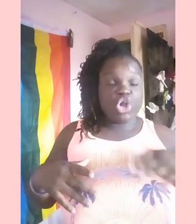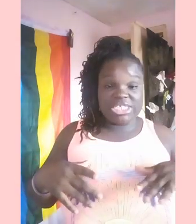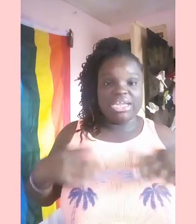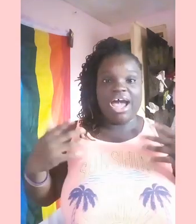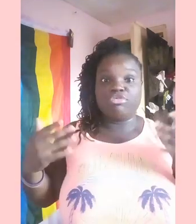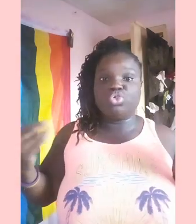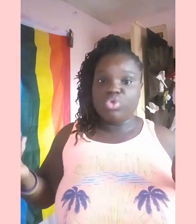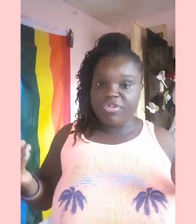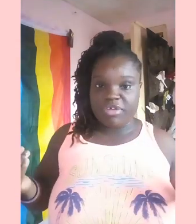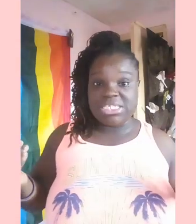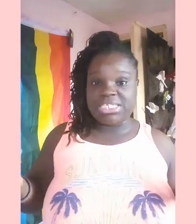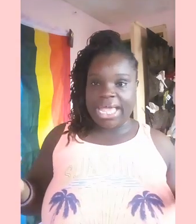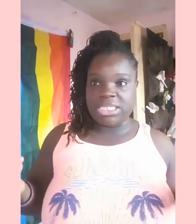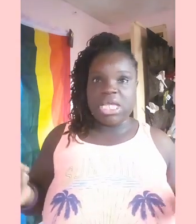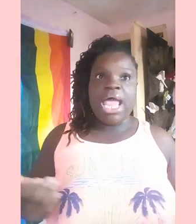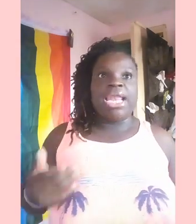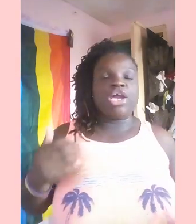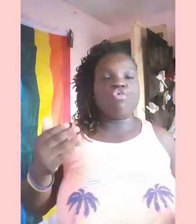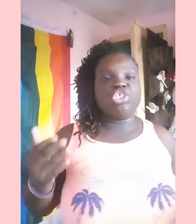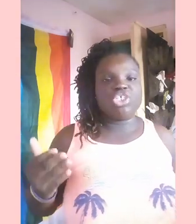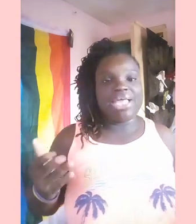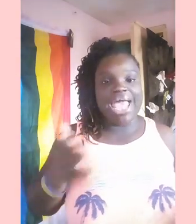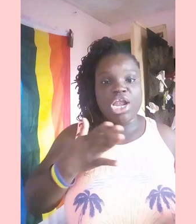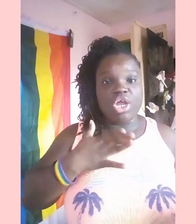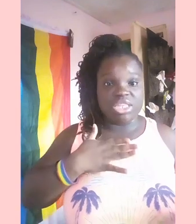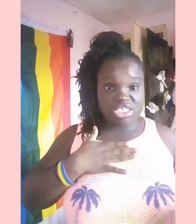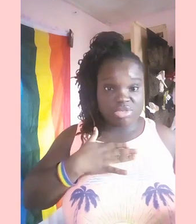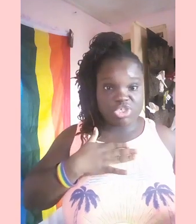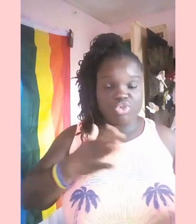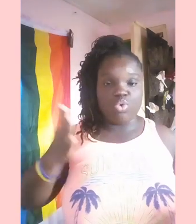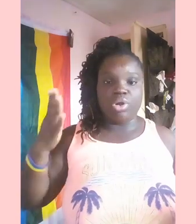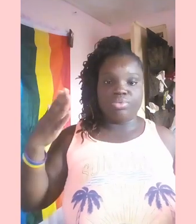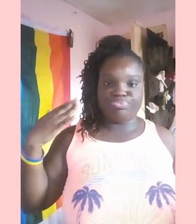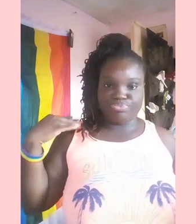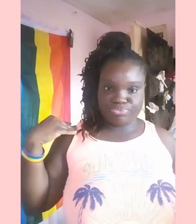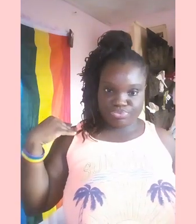words that have two different signs. Like originally I learned this to be soul,